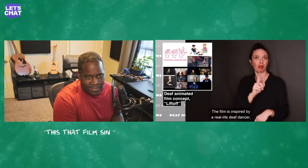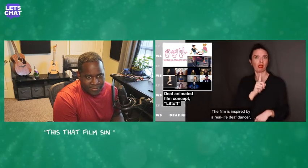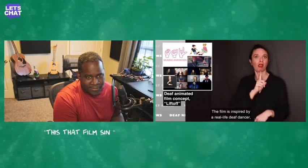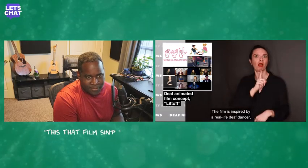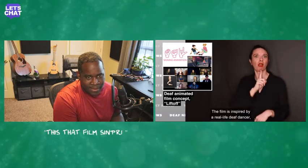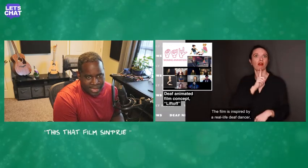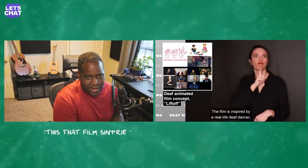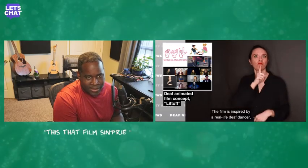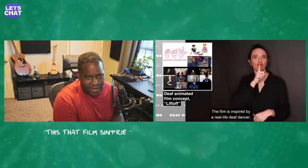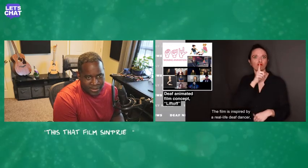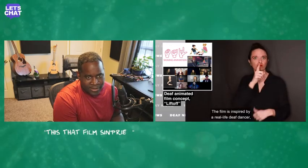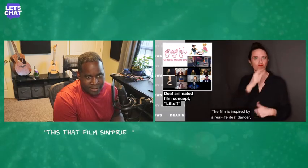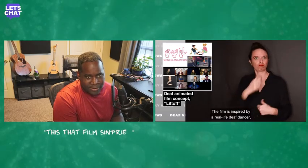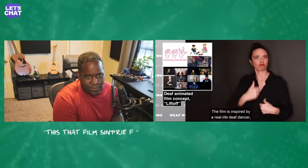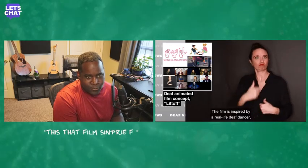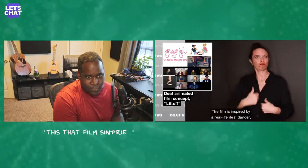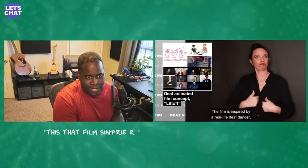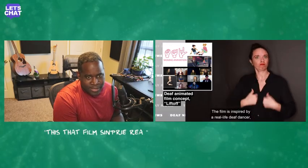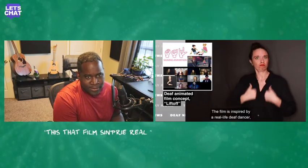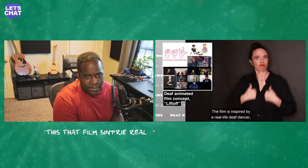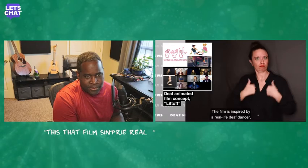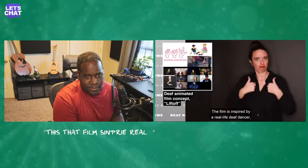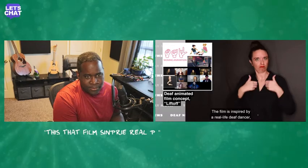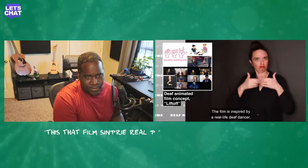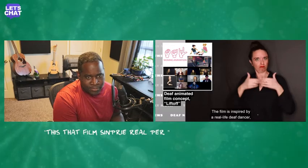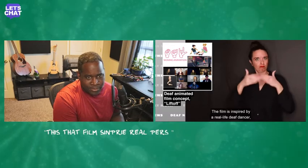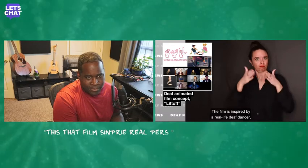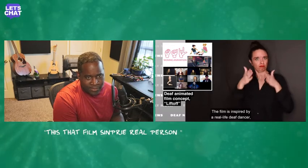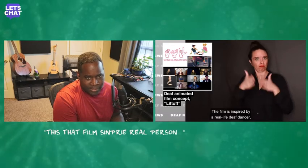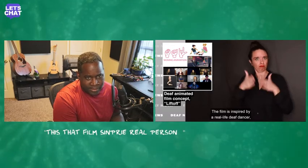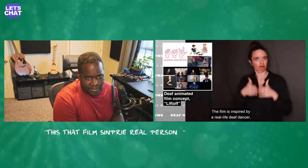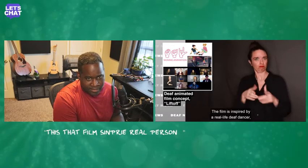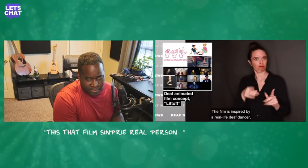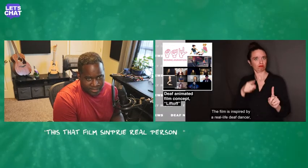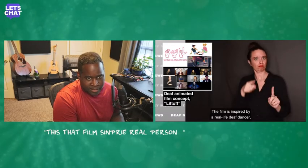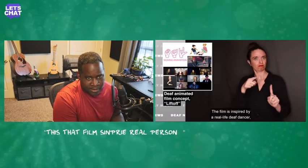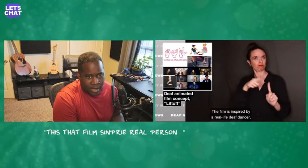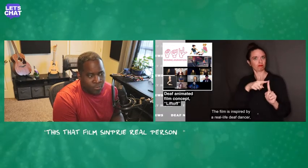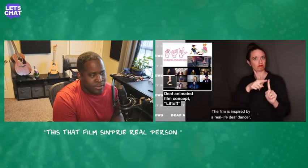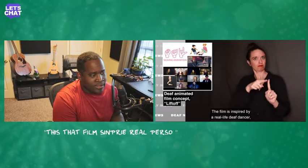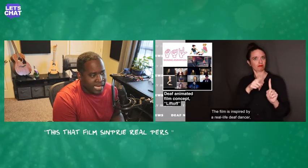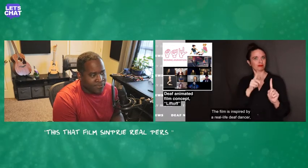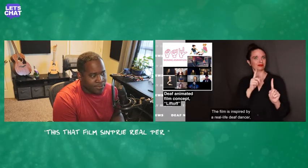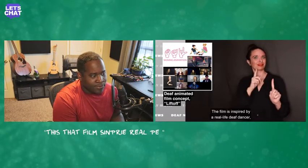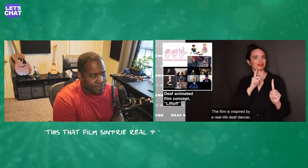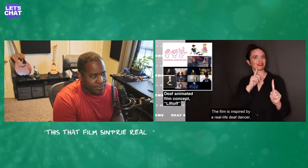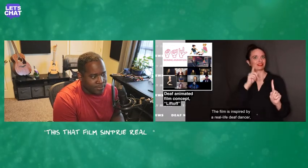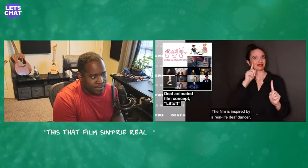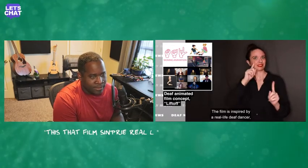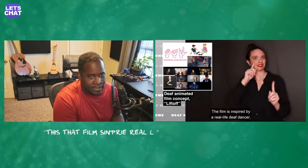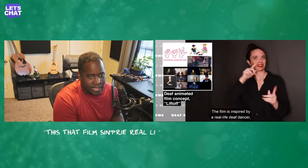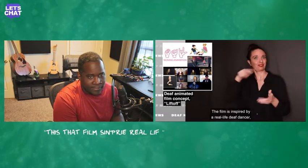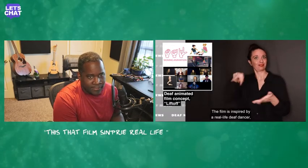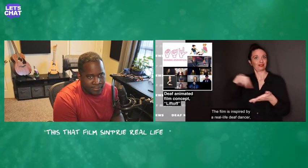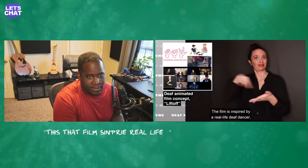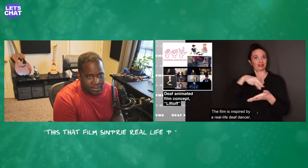film inspire real person, oh,